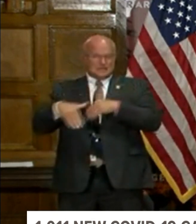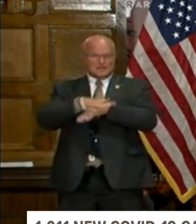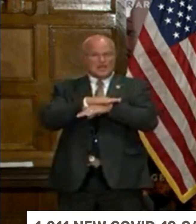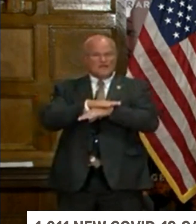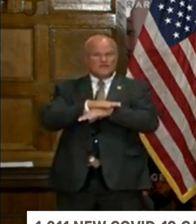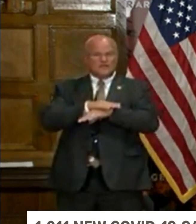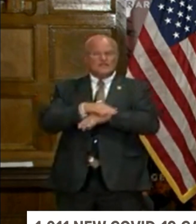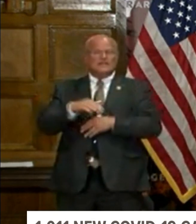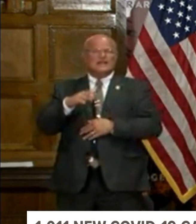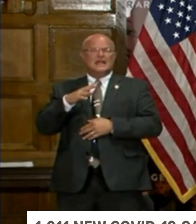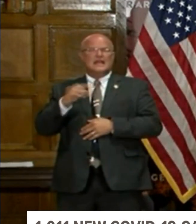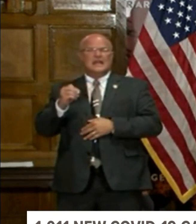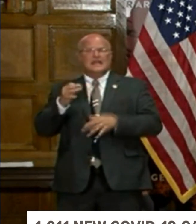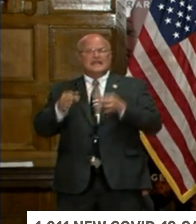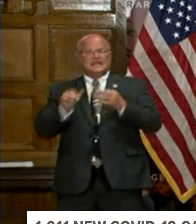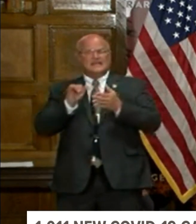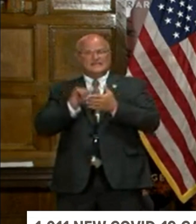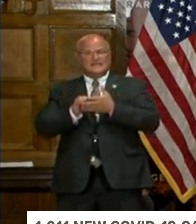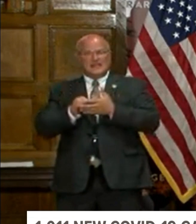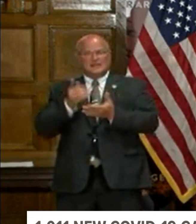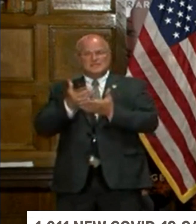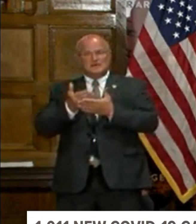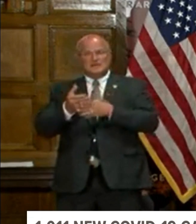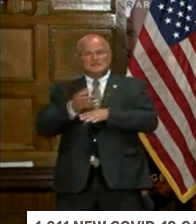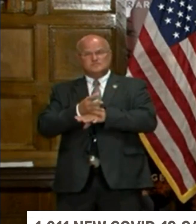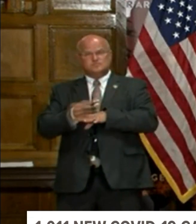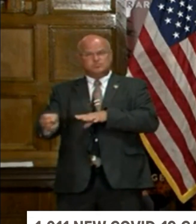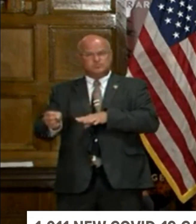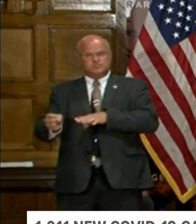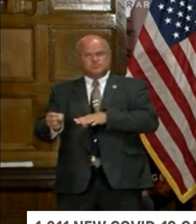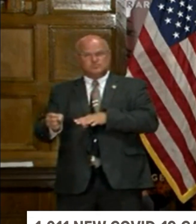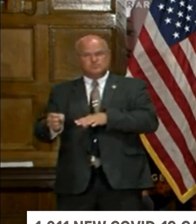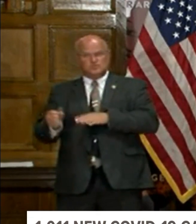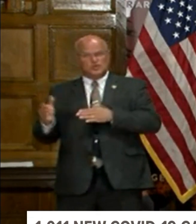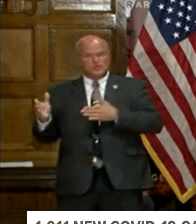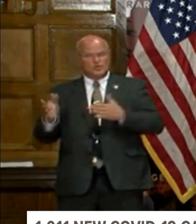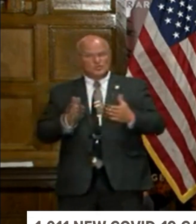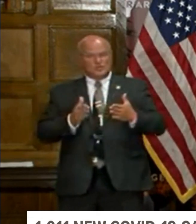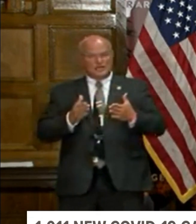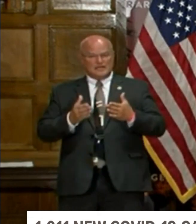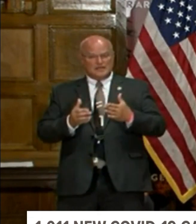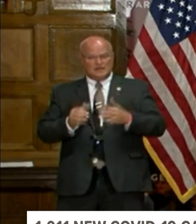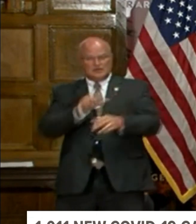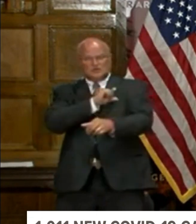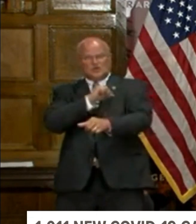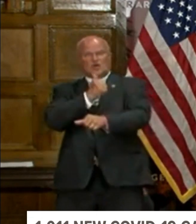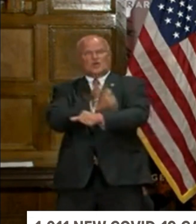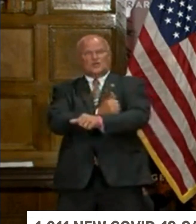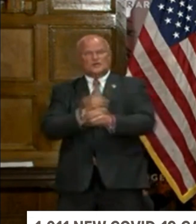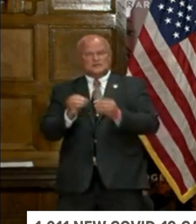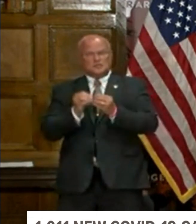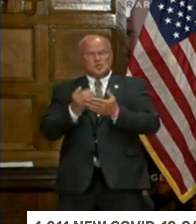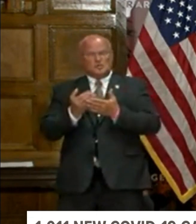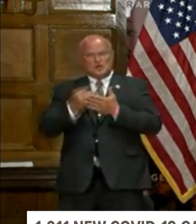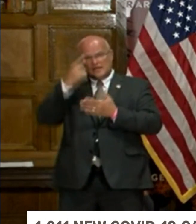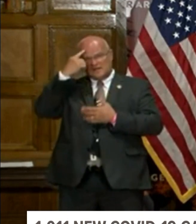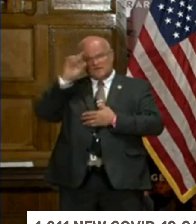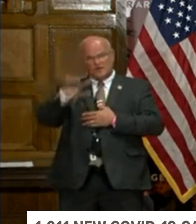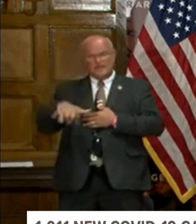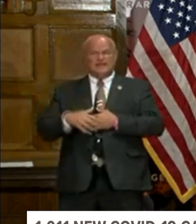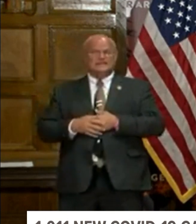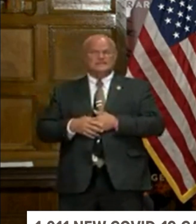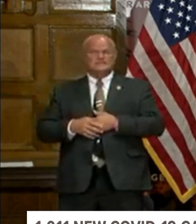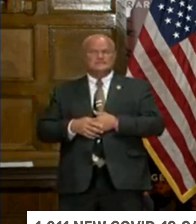covering. And if that fund gets depleted, are you planning on requesting additional money for leave